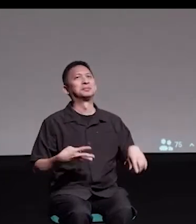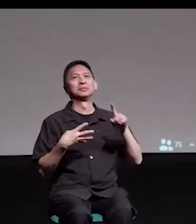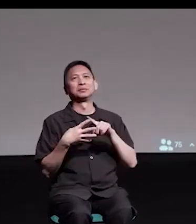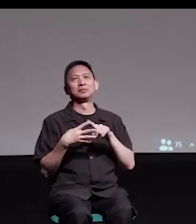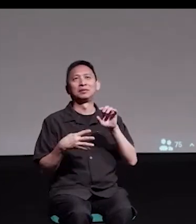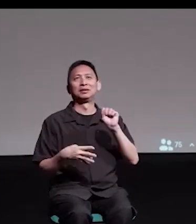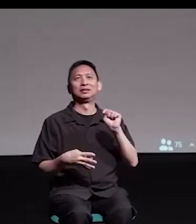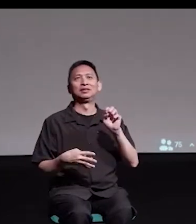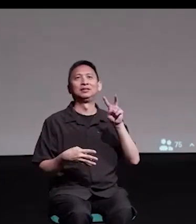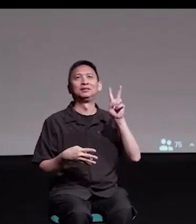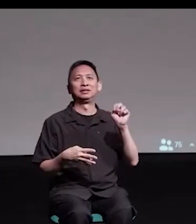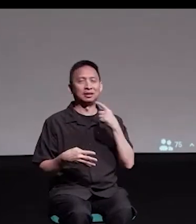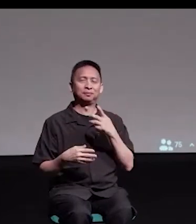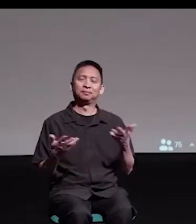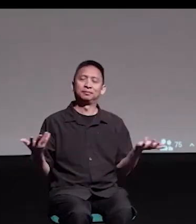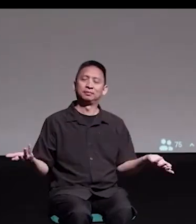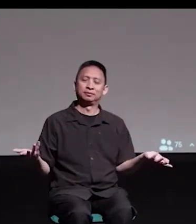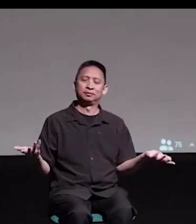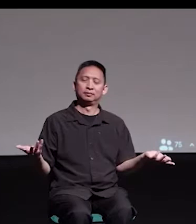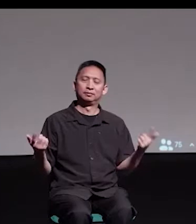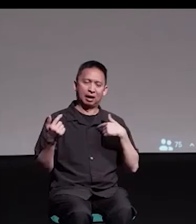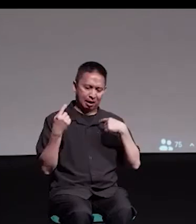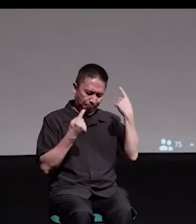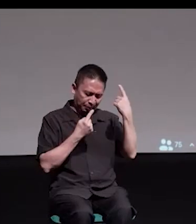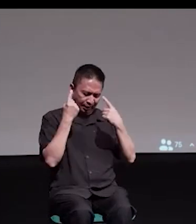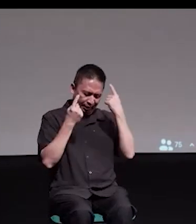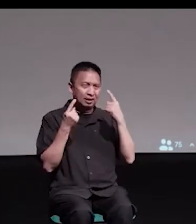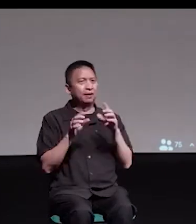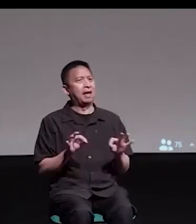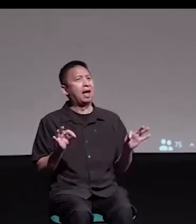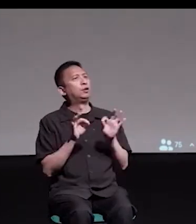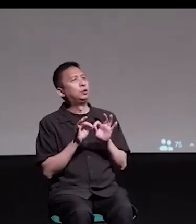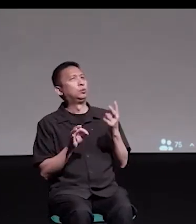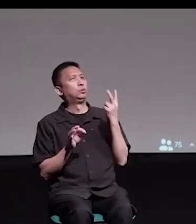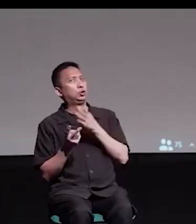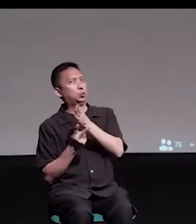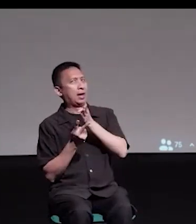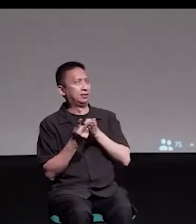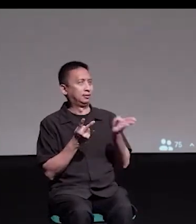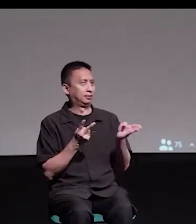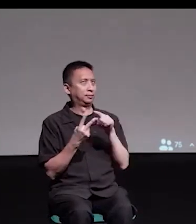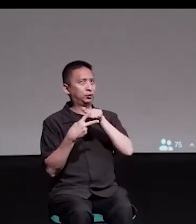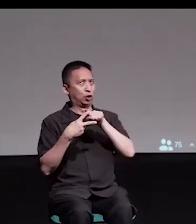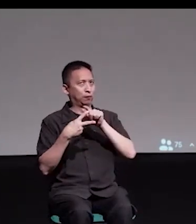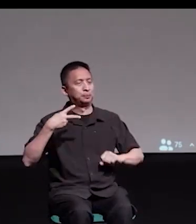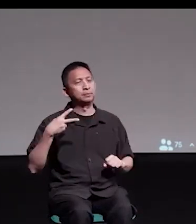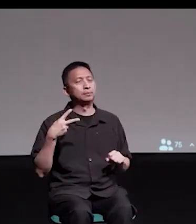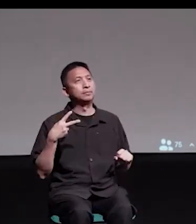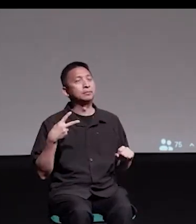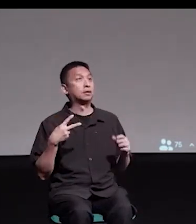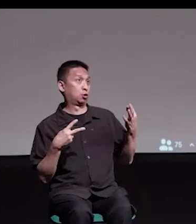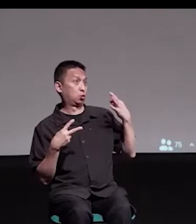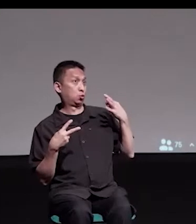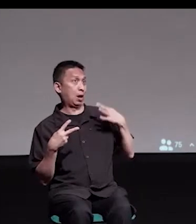Yeah, I would say, I think about the value kind of in two ways. I mean, I think on one level, having that